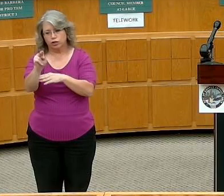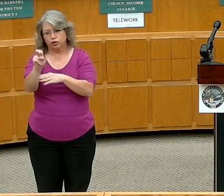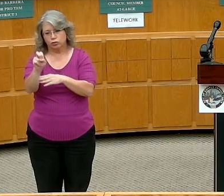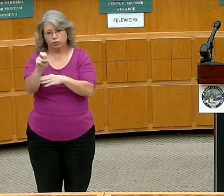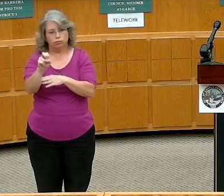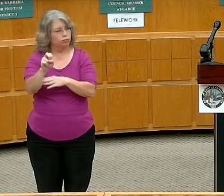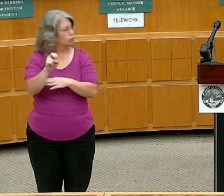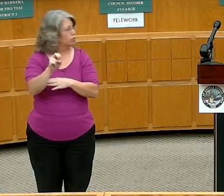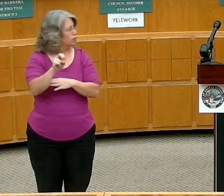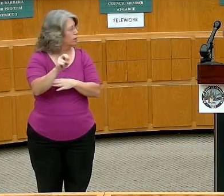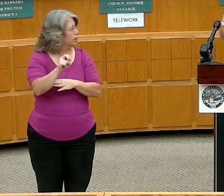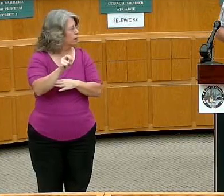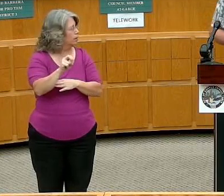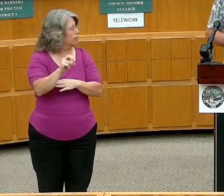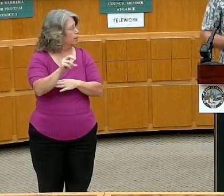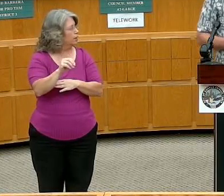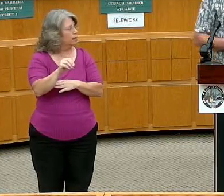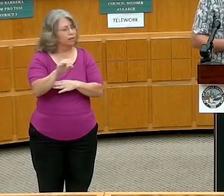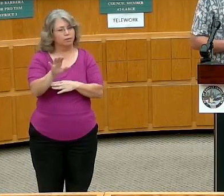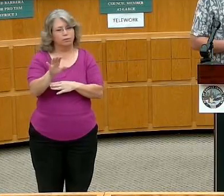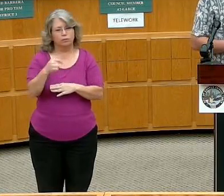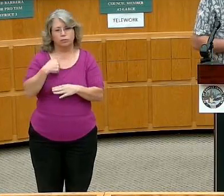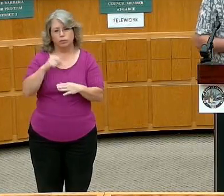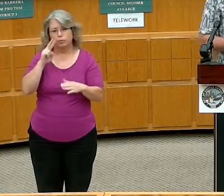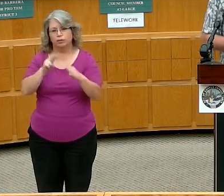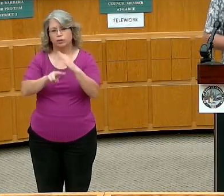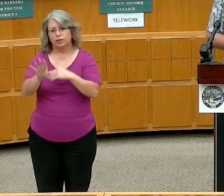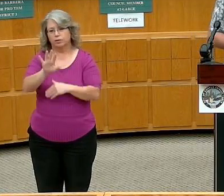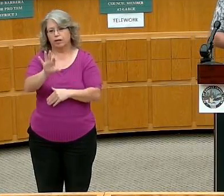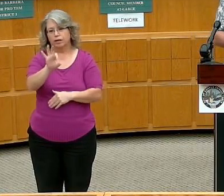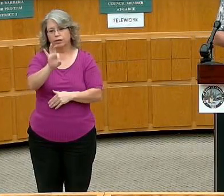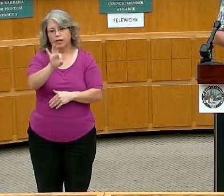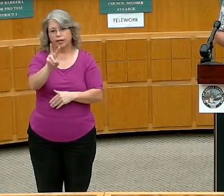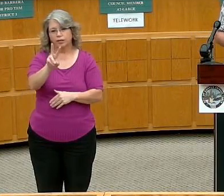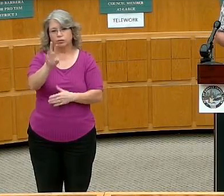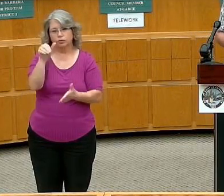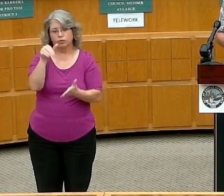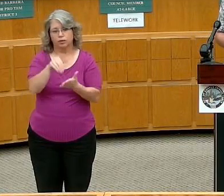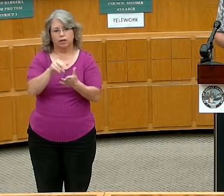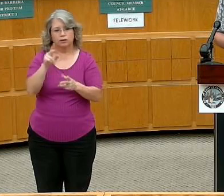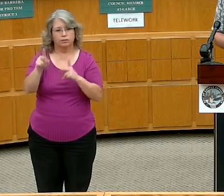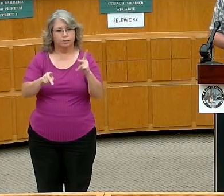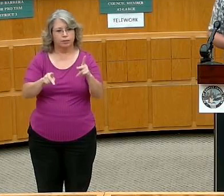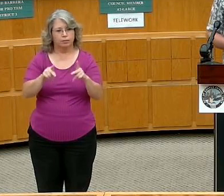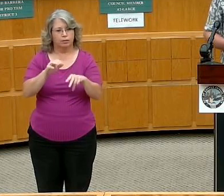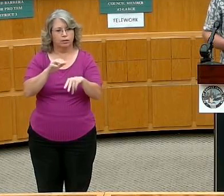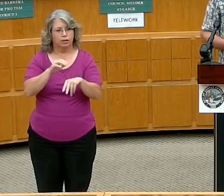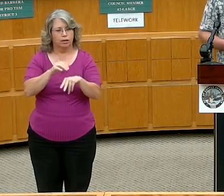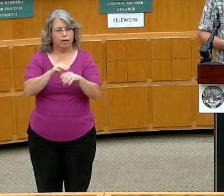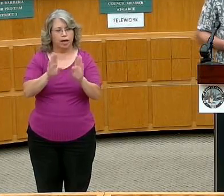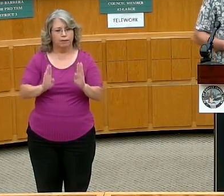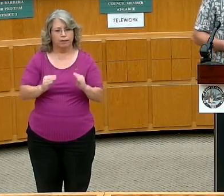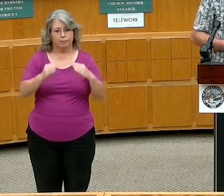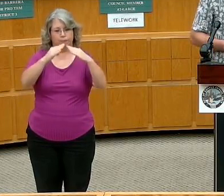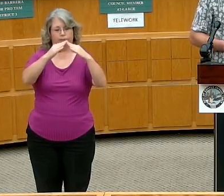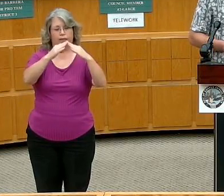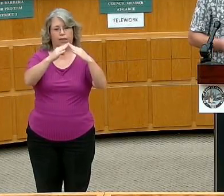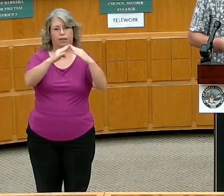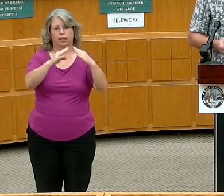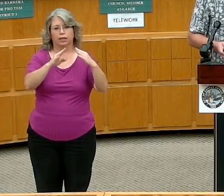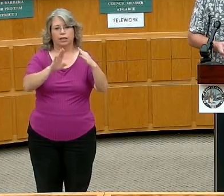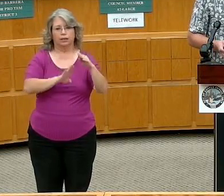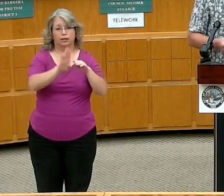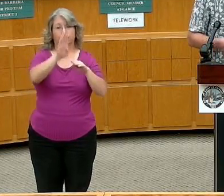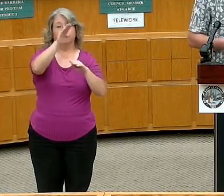that interval is somewhere around 92,000 people at the peak. This is not the total number of people that get infected. That's the number of people infected